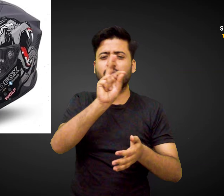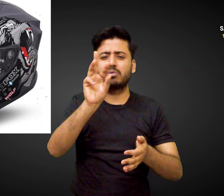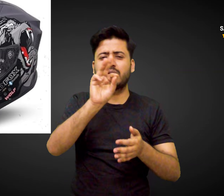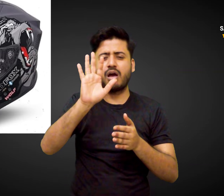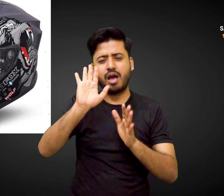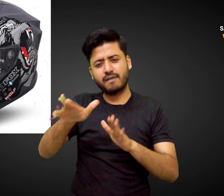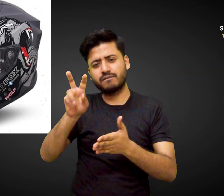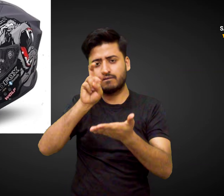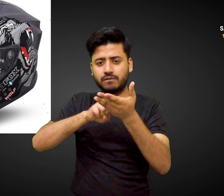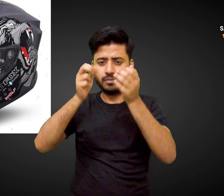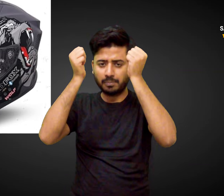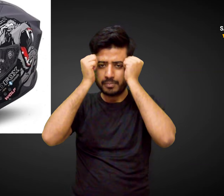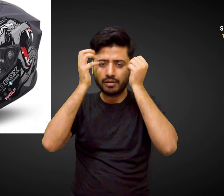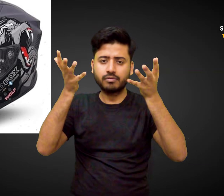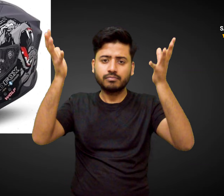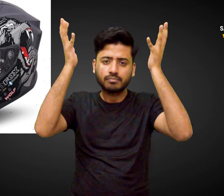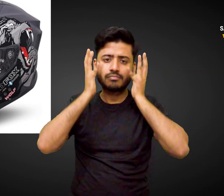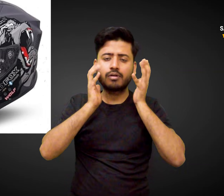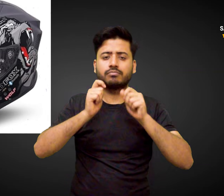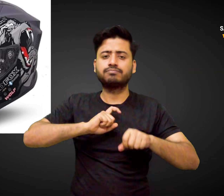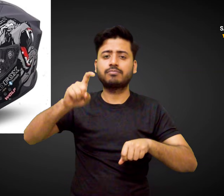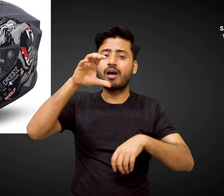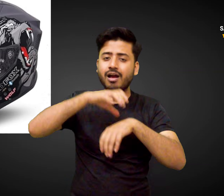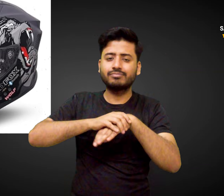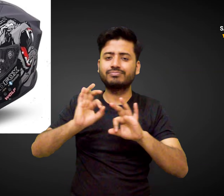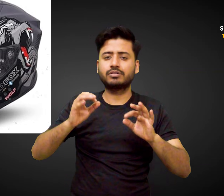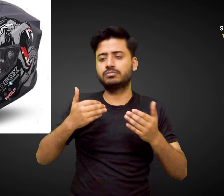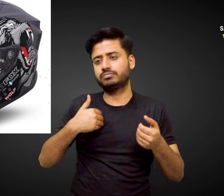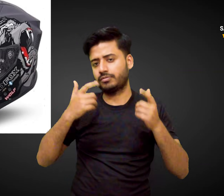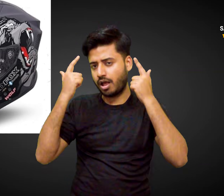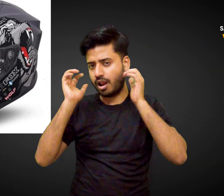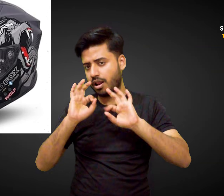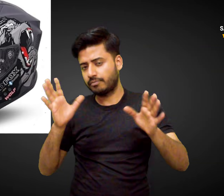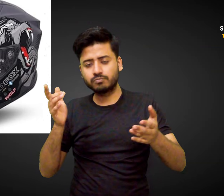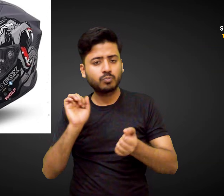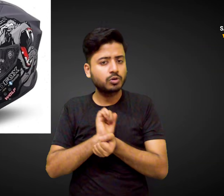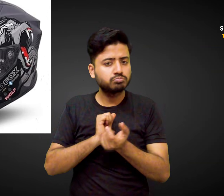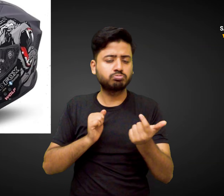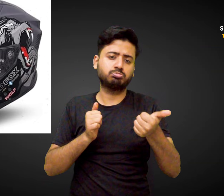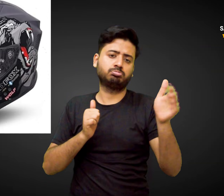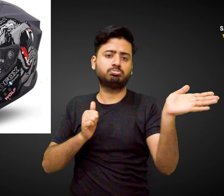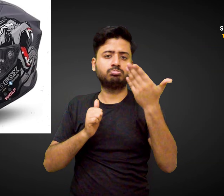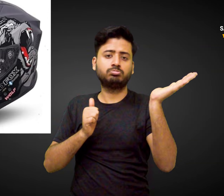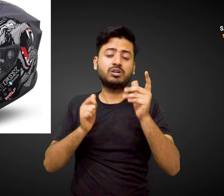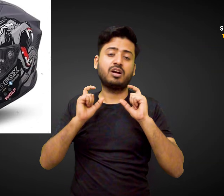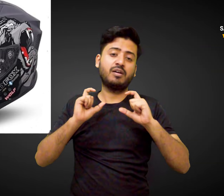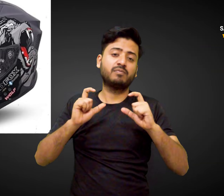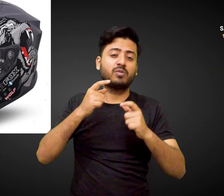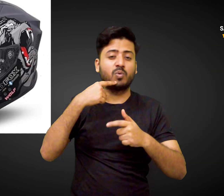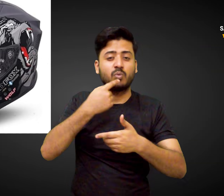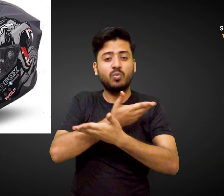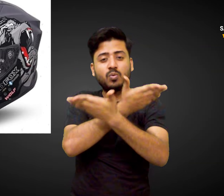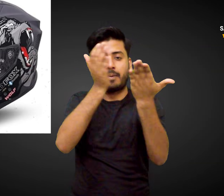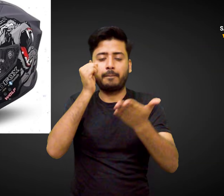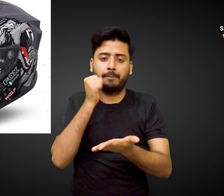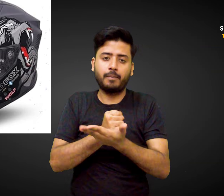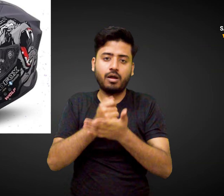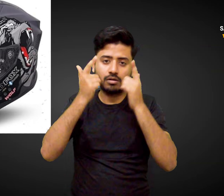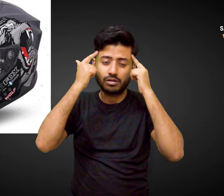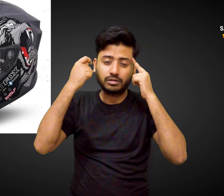scalp to boost circulation when you take the cap off. Release tension. If your hair feels sore, it means the cap is too tight. Take